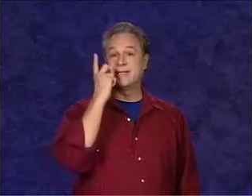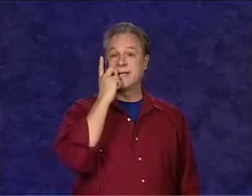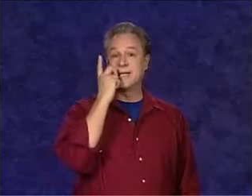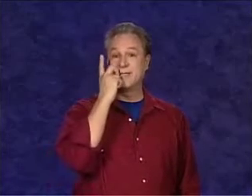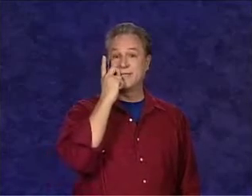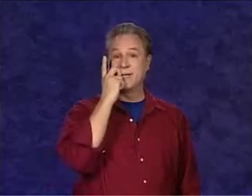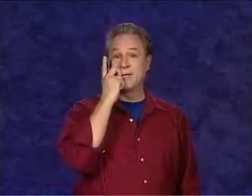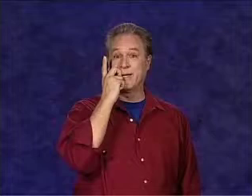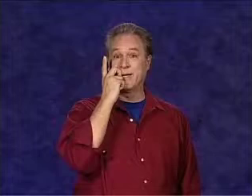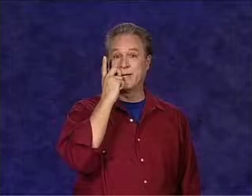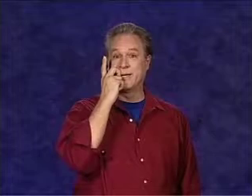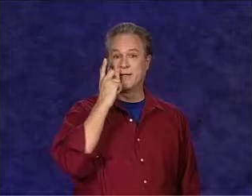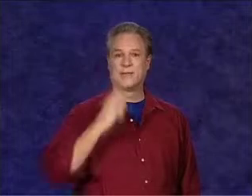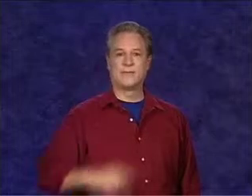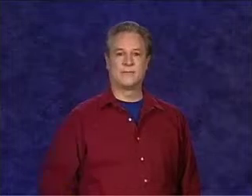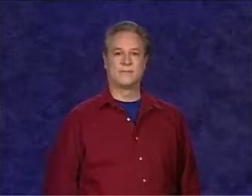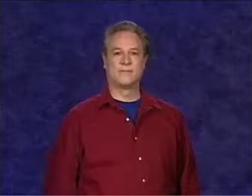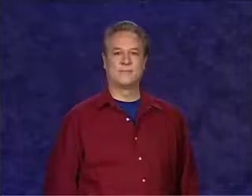signed this way.